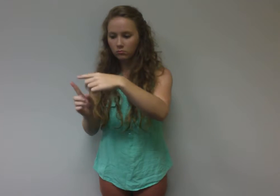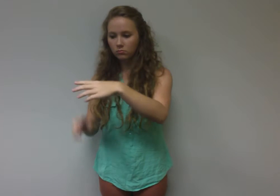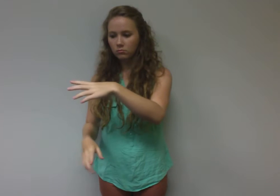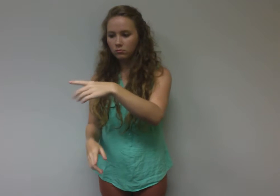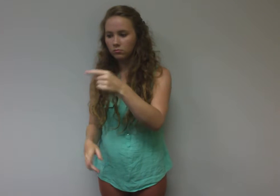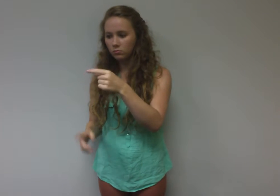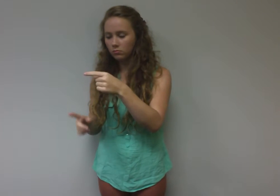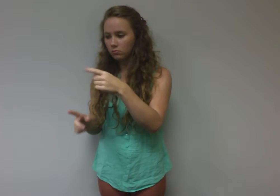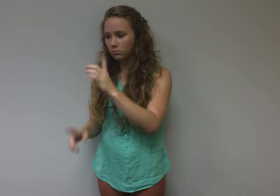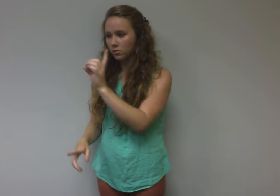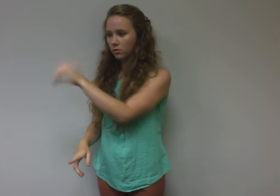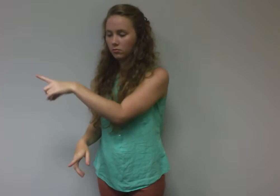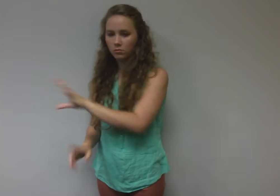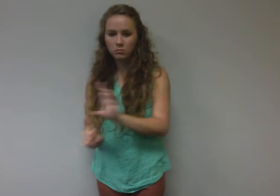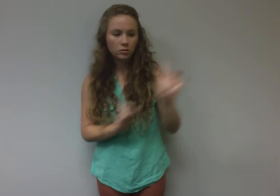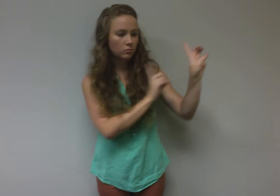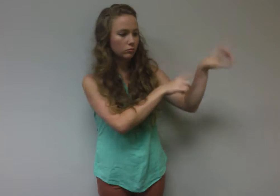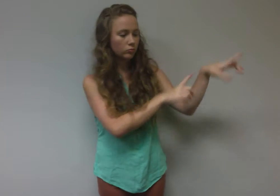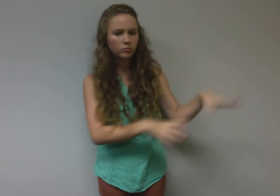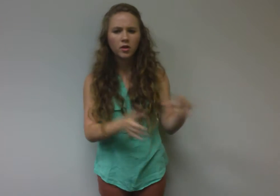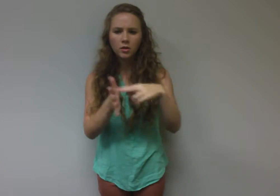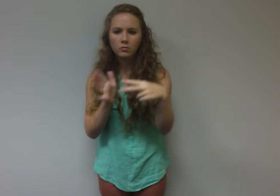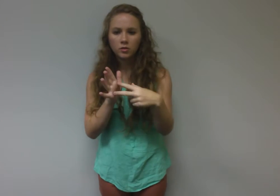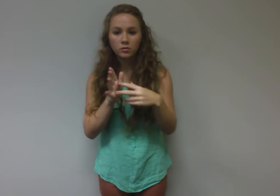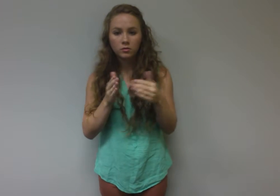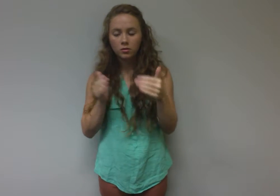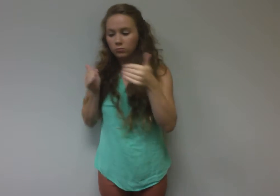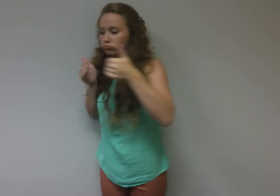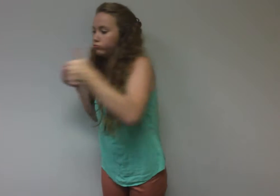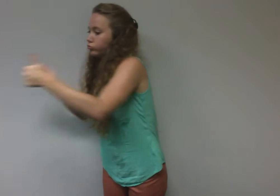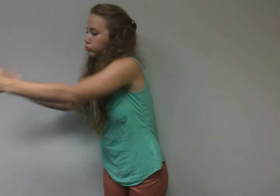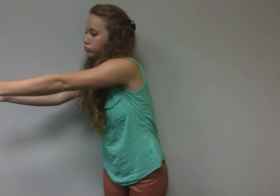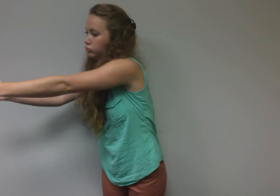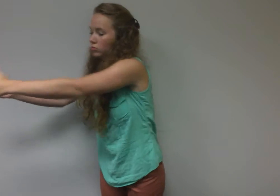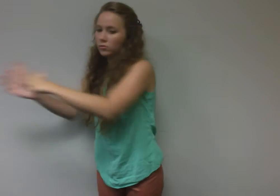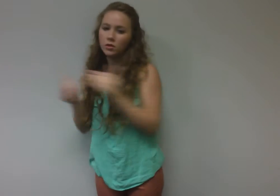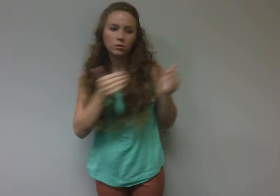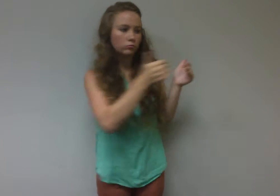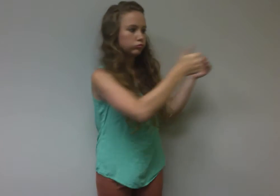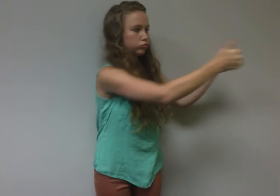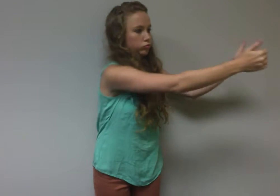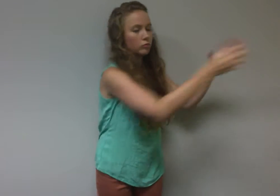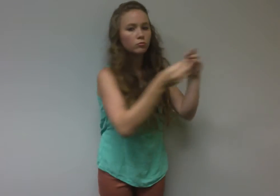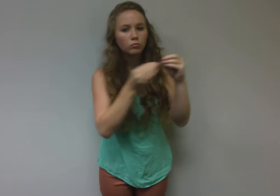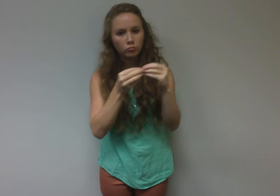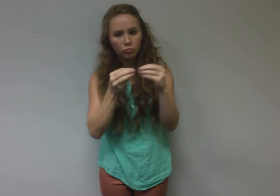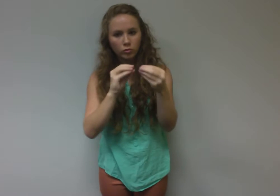you to think about that. But anyway, so let's go back to this problem. So we have 11, so let me circle 11. Let me see where 11 is on the number line. 11